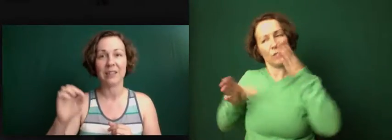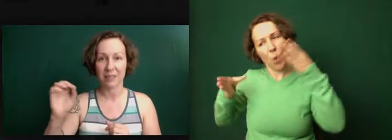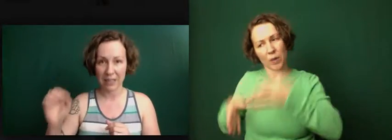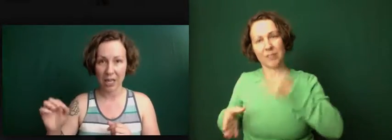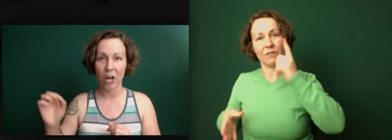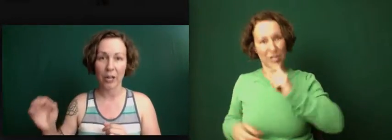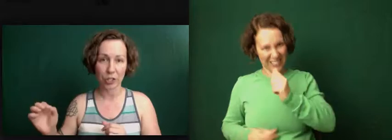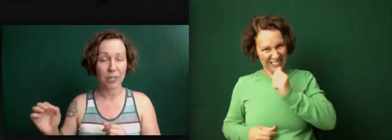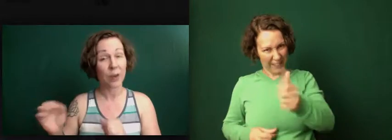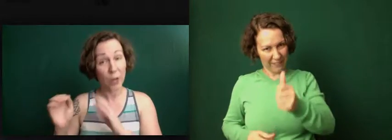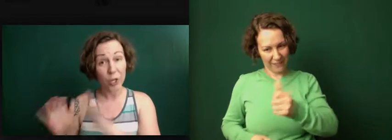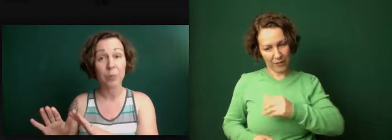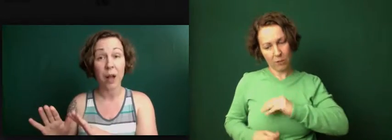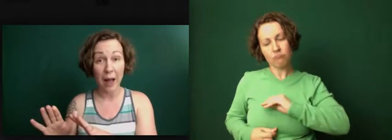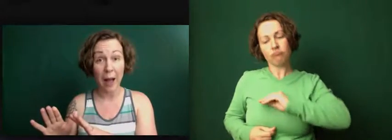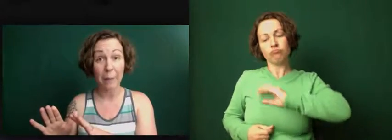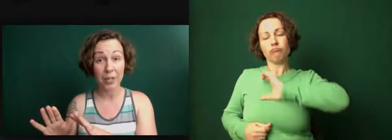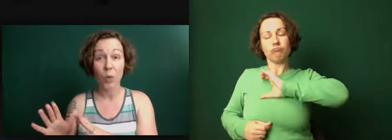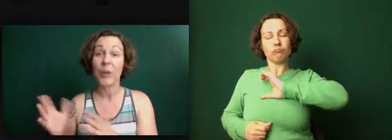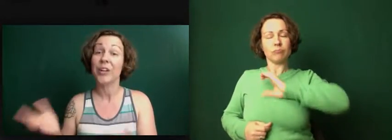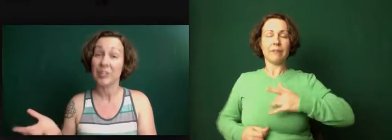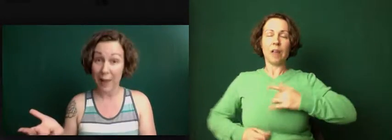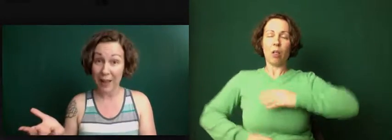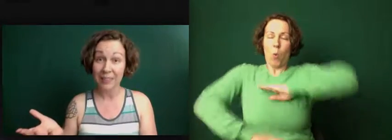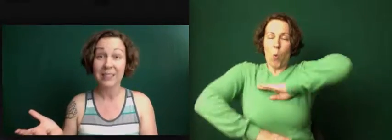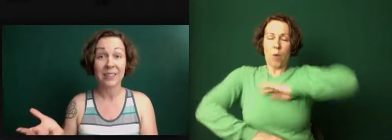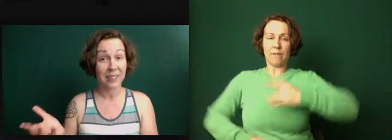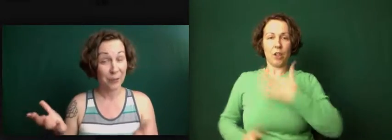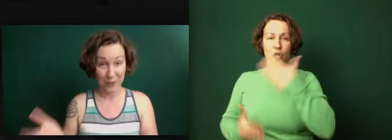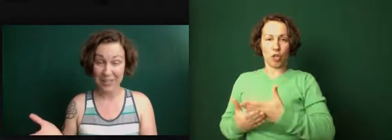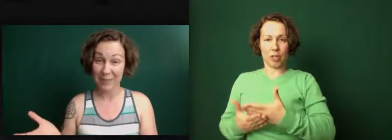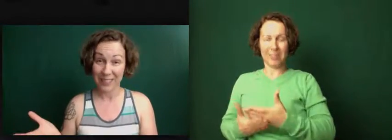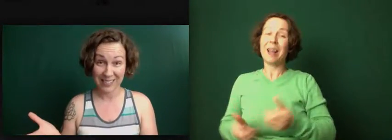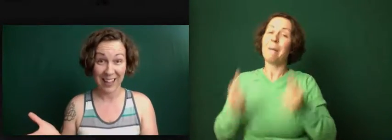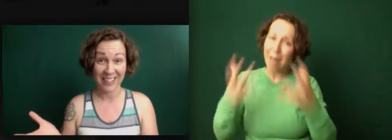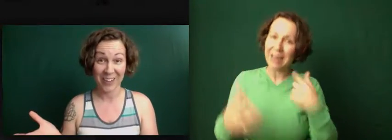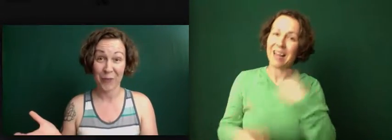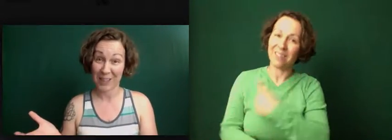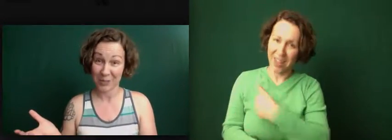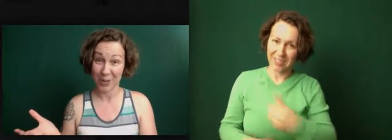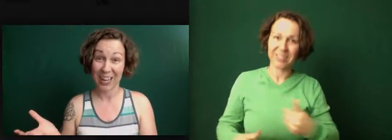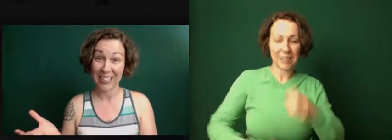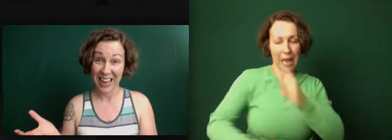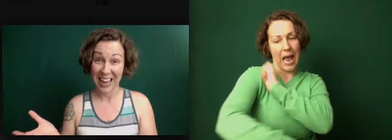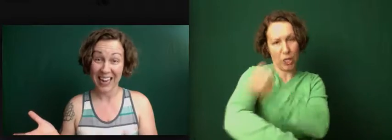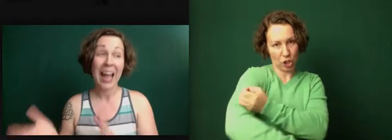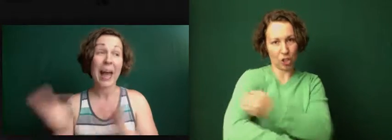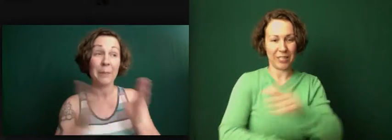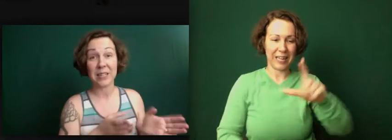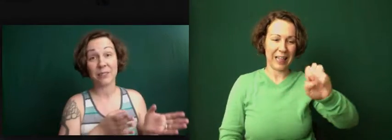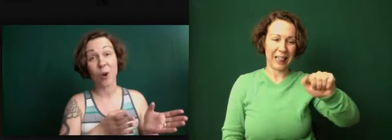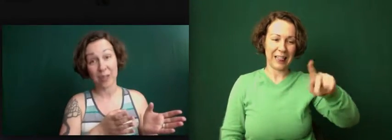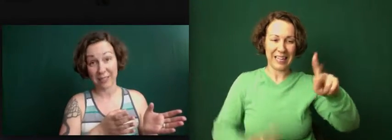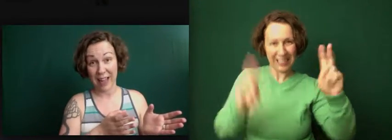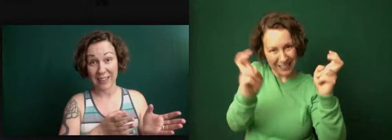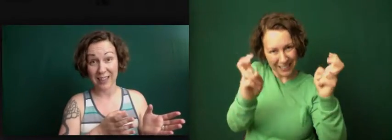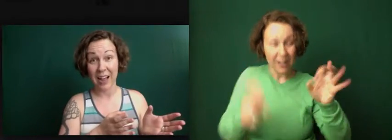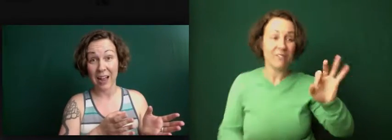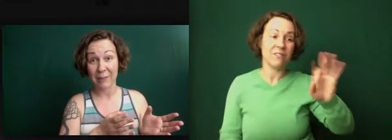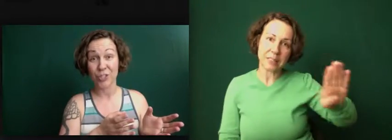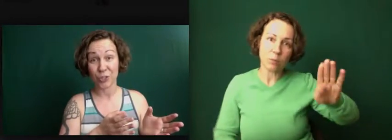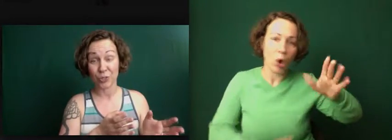have leaks in our energy that we could plug up. We could spend 15 minutes less on Facebook a day and be